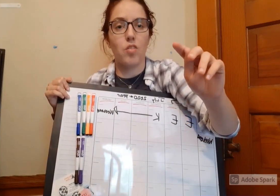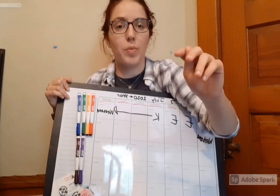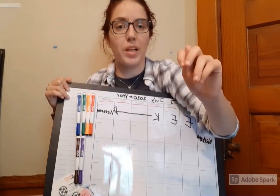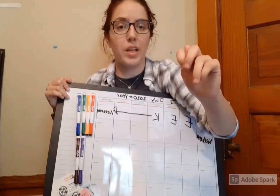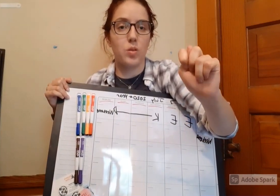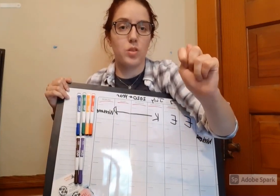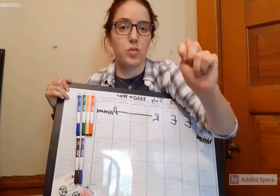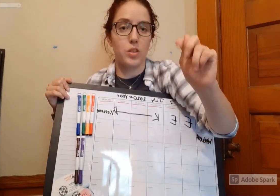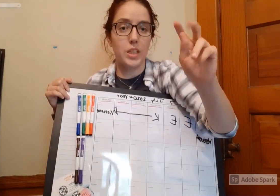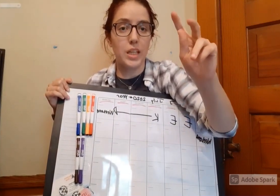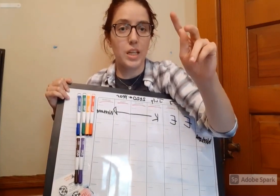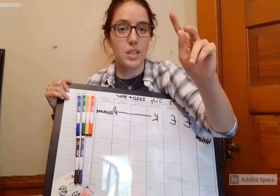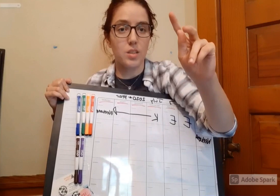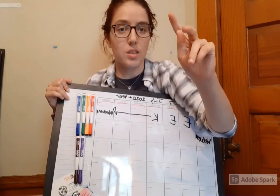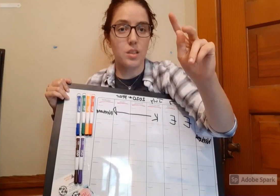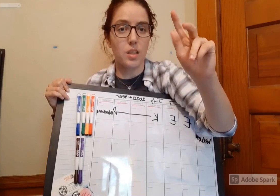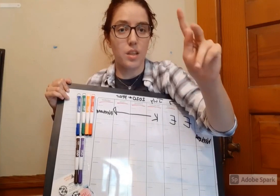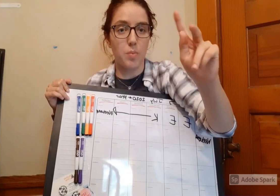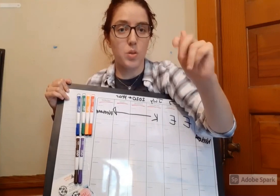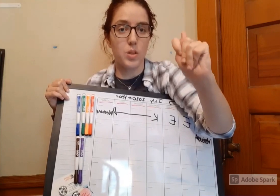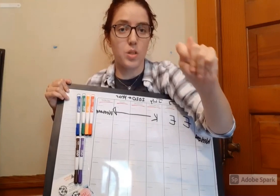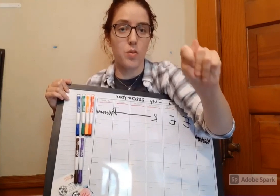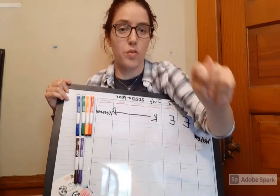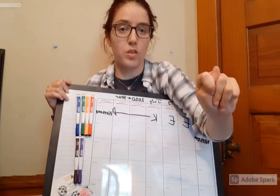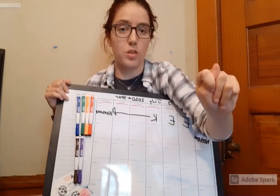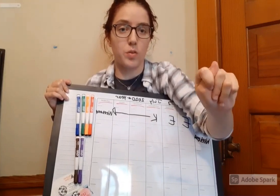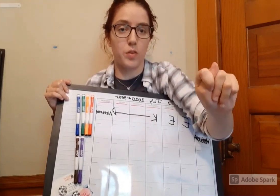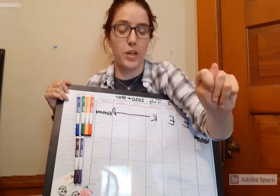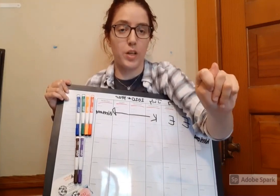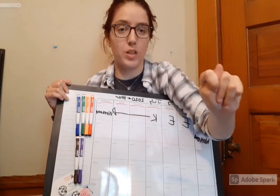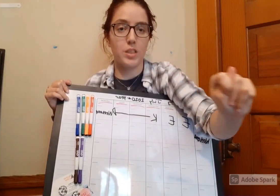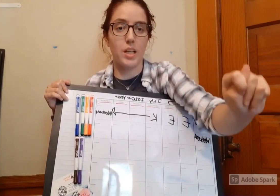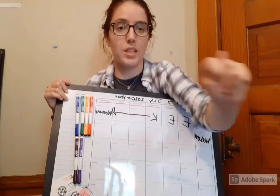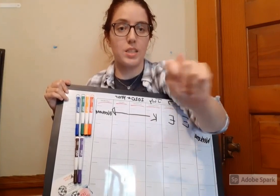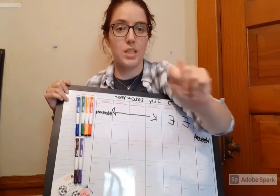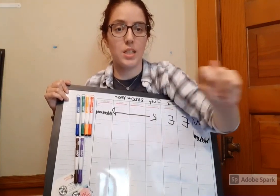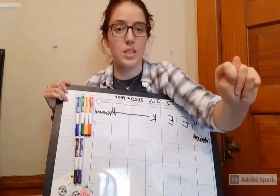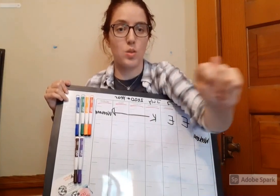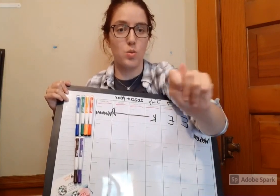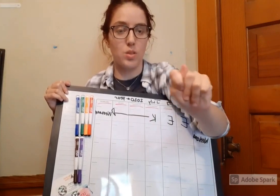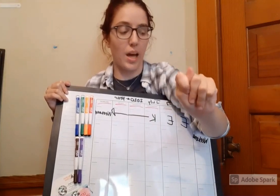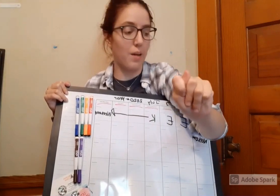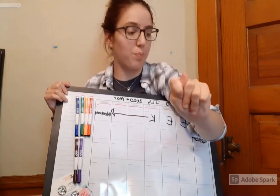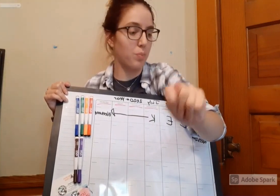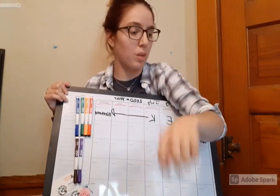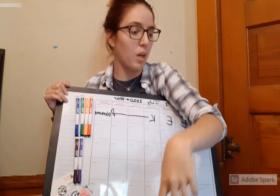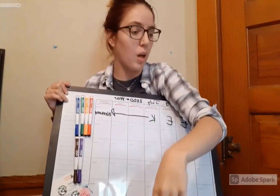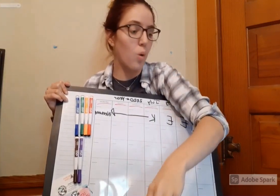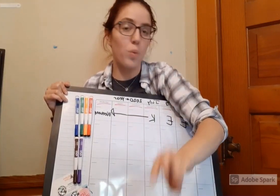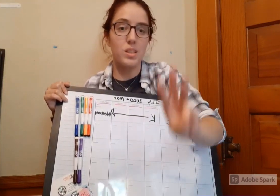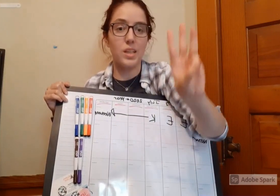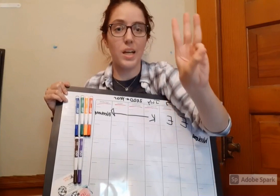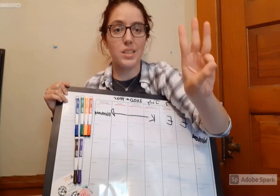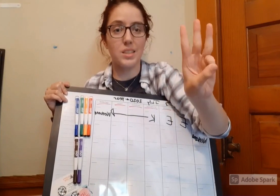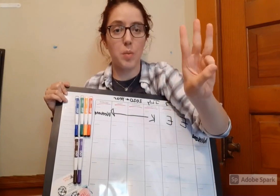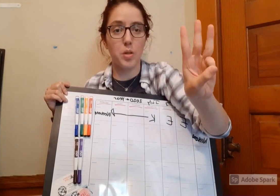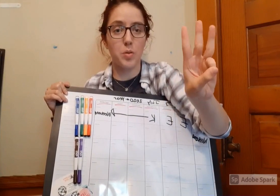alphabet language for T is the thumb between the first two fingers, and it's Tuesday. Wednesday is W in